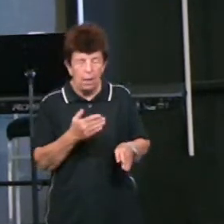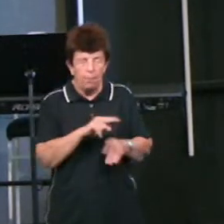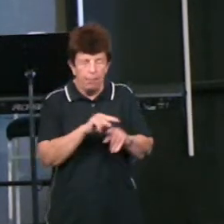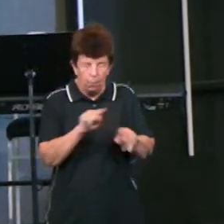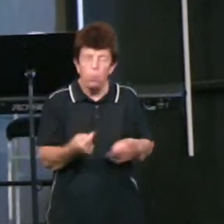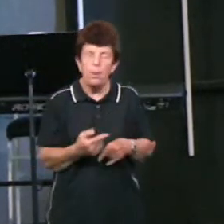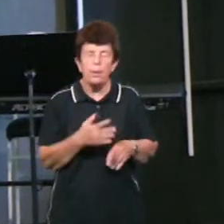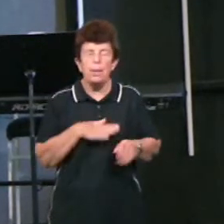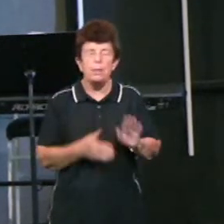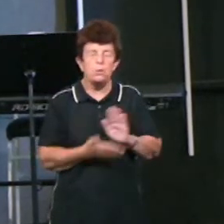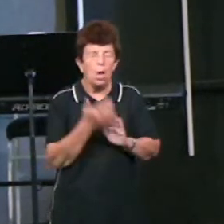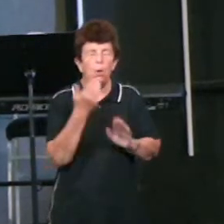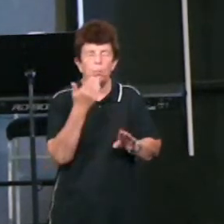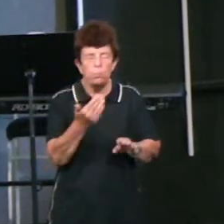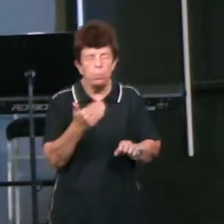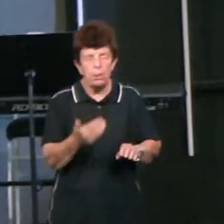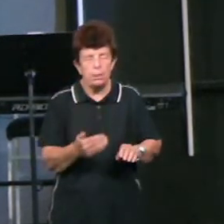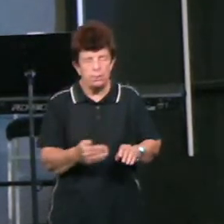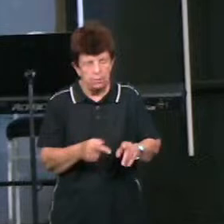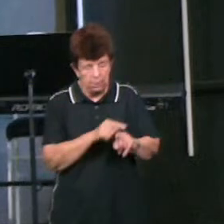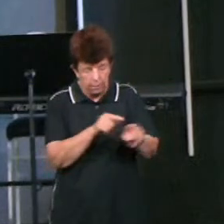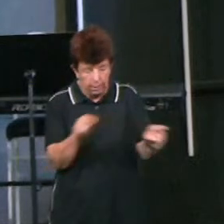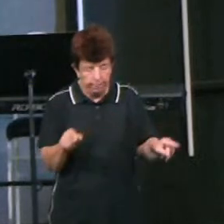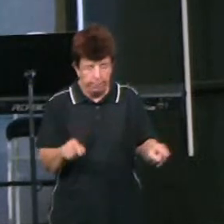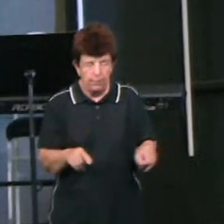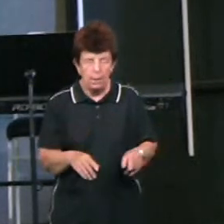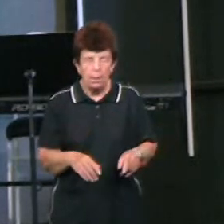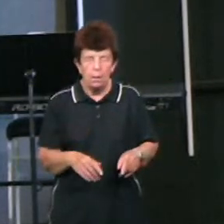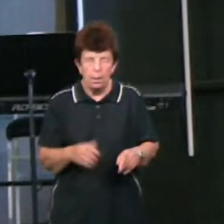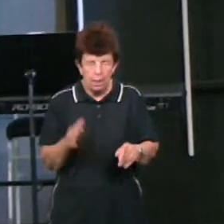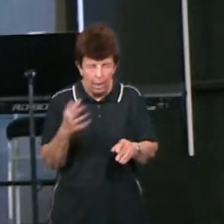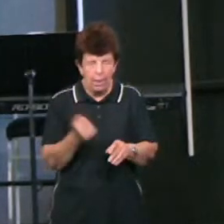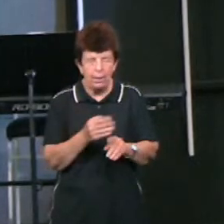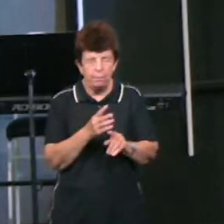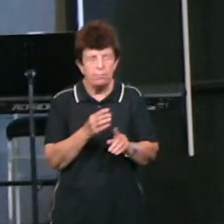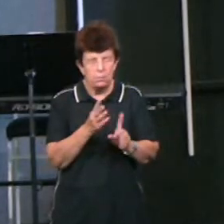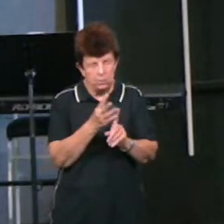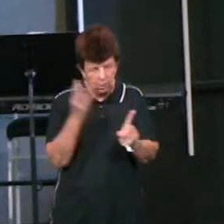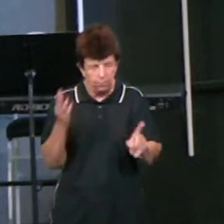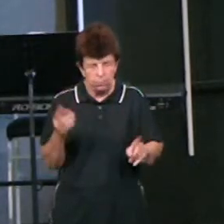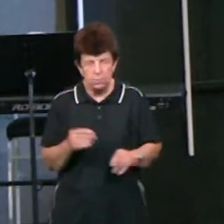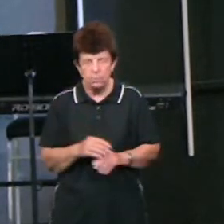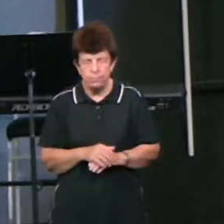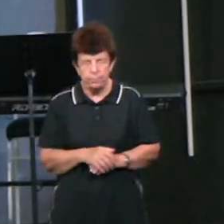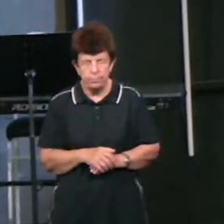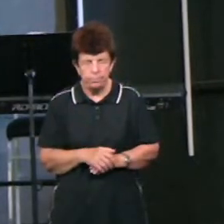go and to preach the gospel to them, to get beside them, to disciple them.